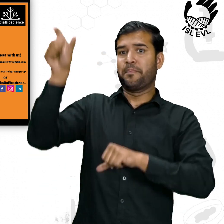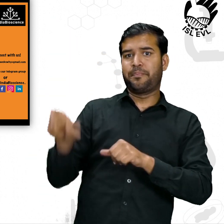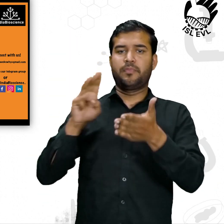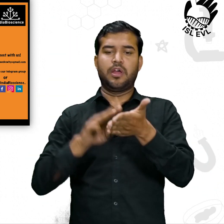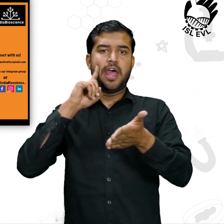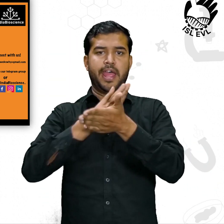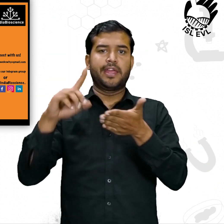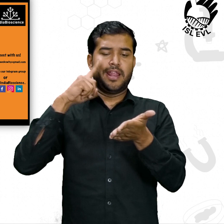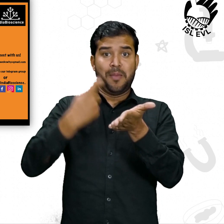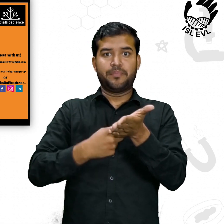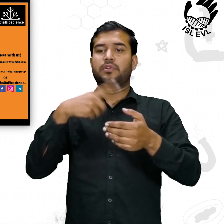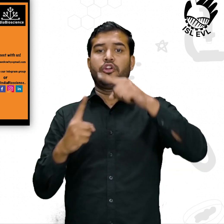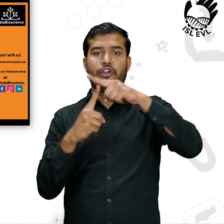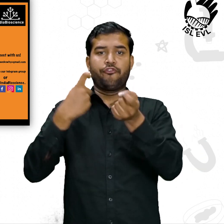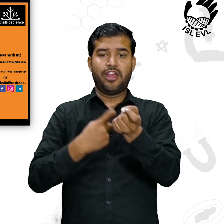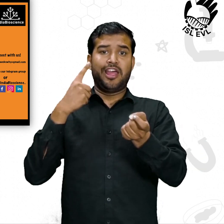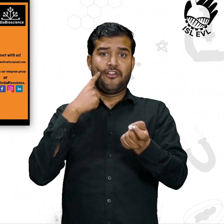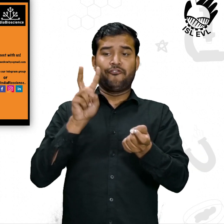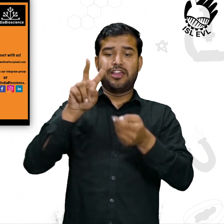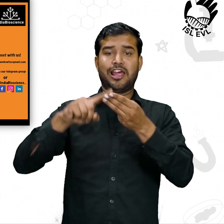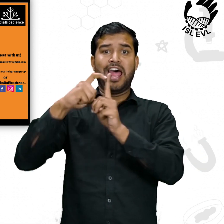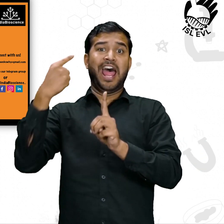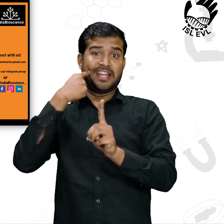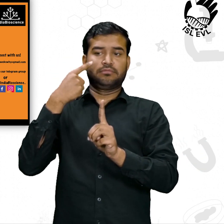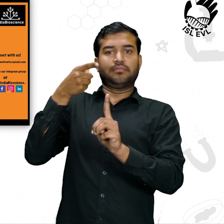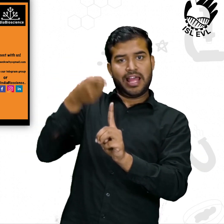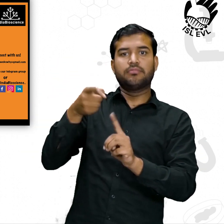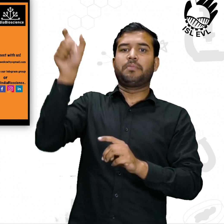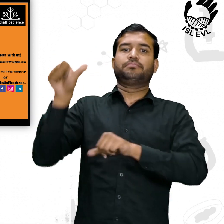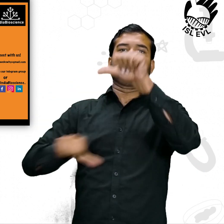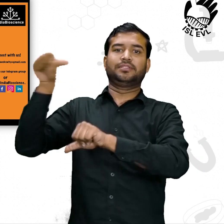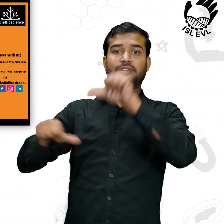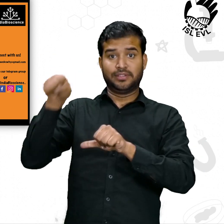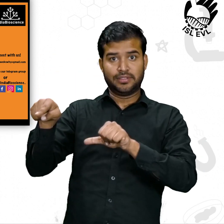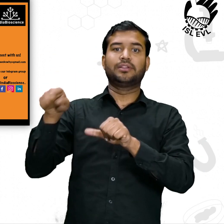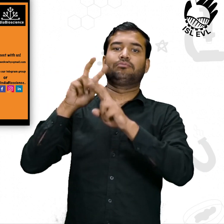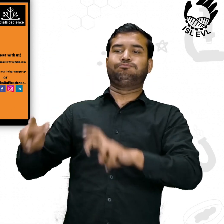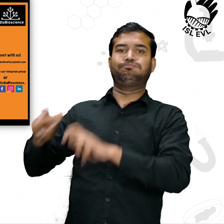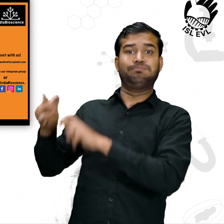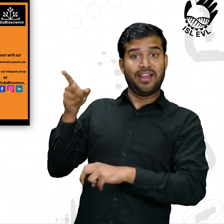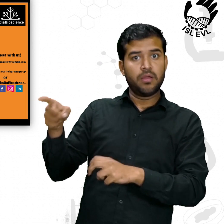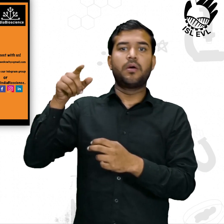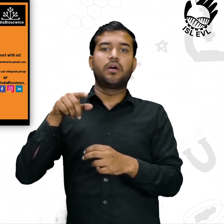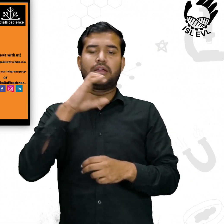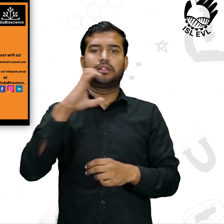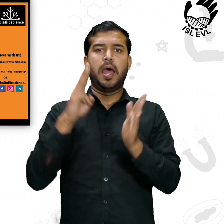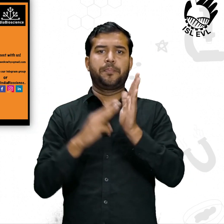have Mihir Trivedi, who is a researcher at CCMB, and he studies animals both in the wild and in the